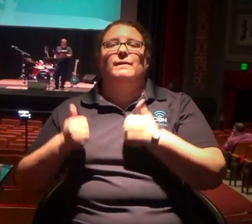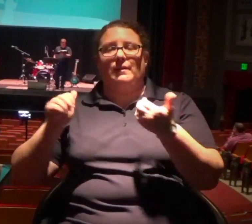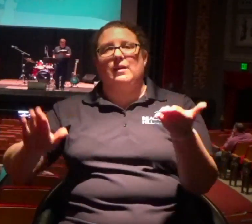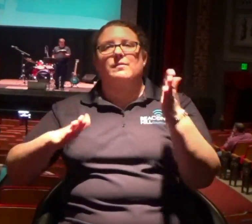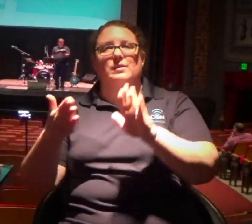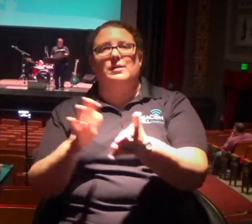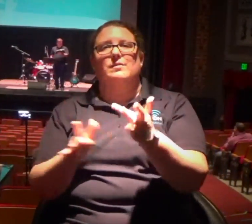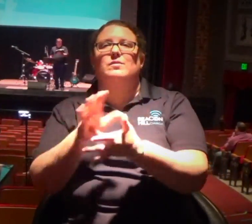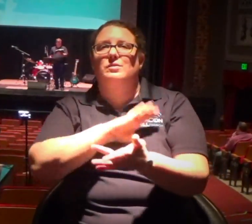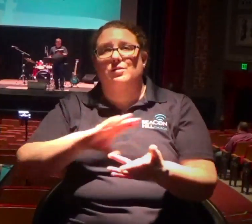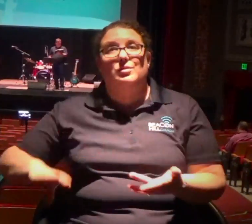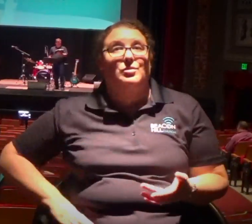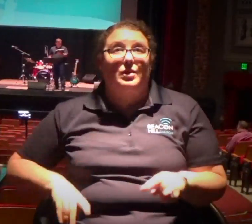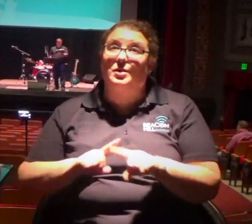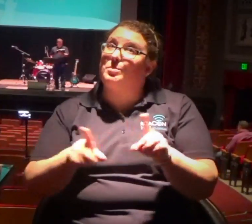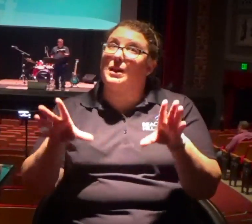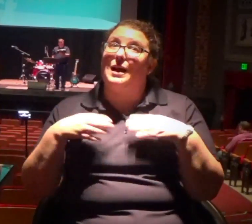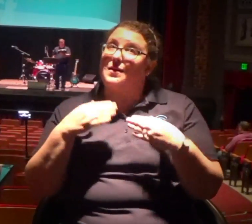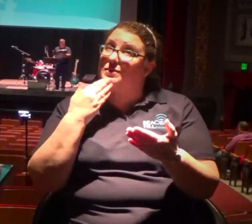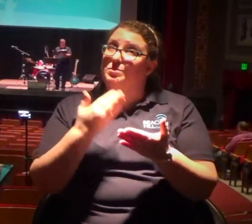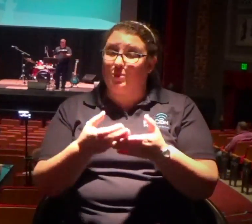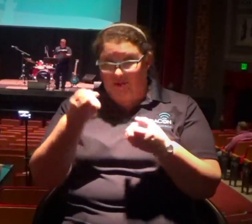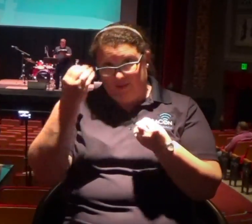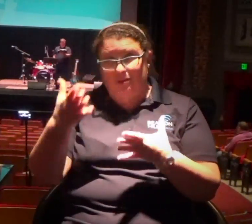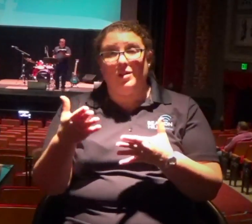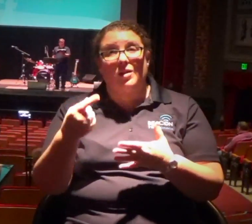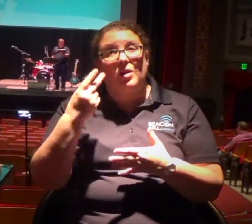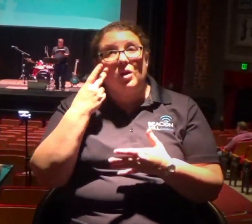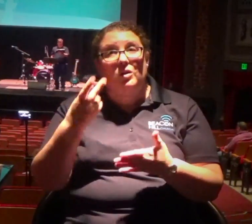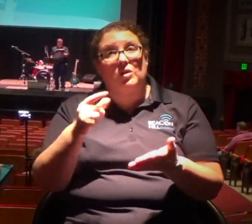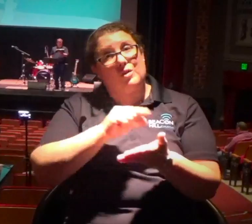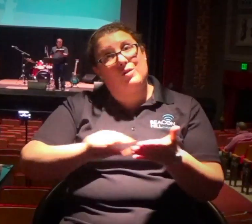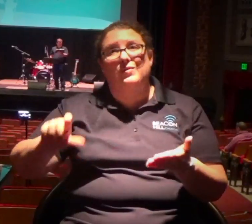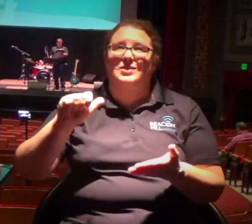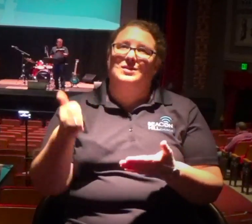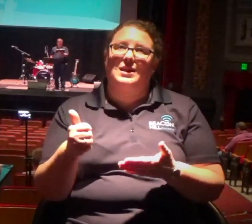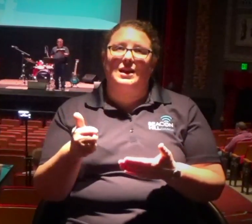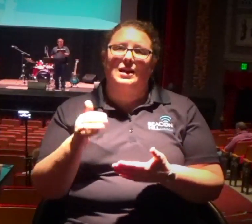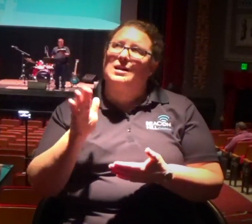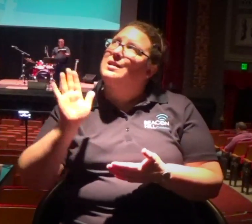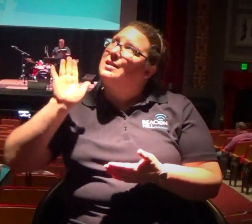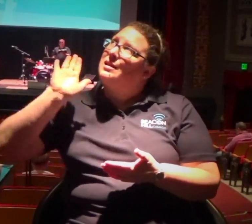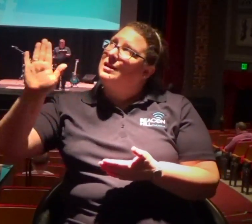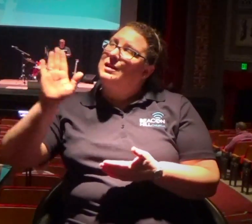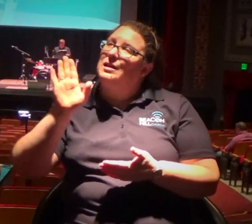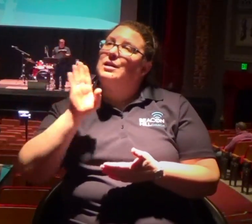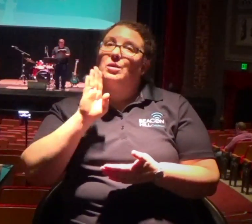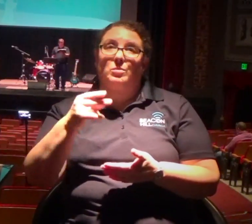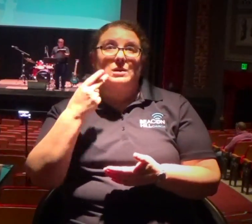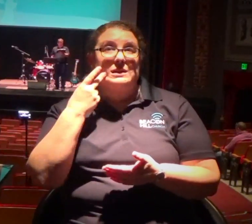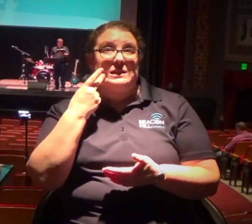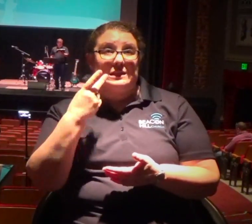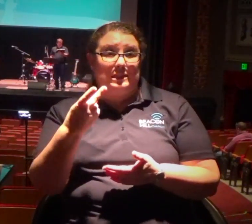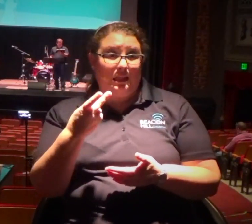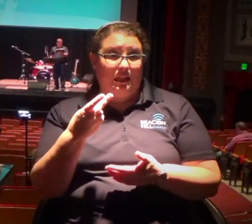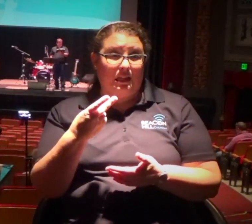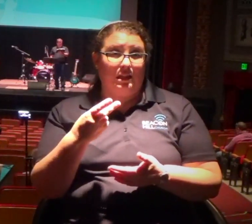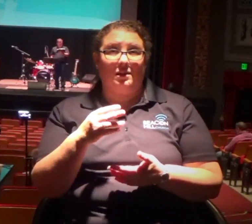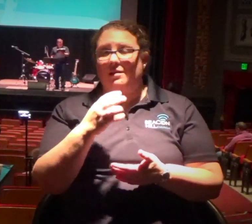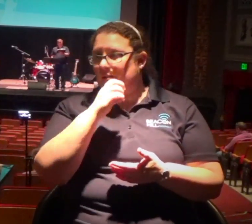10. He shall see his offspring. He shall prolong his days. The will